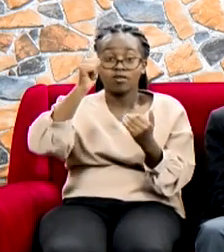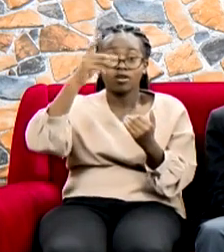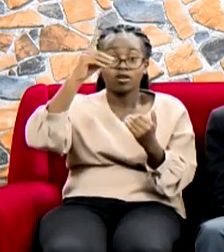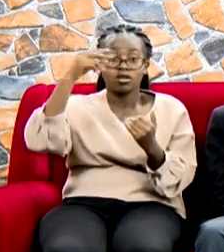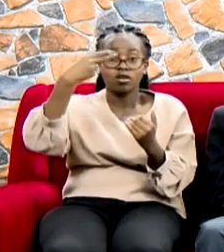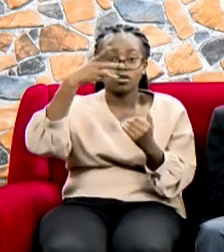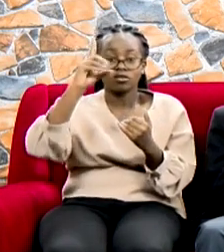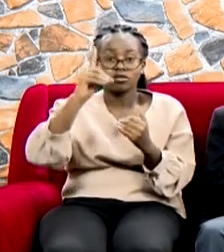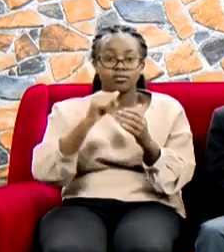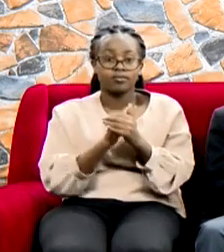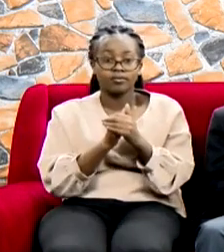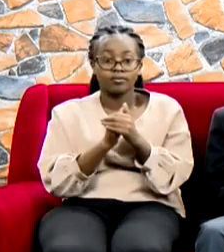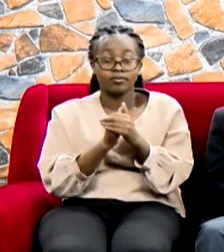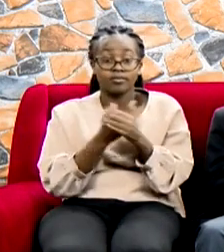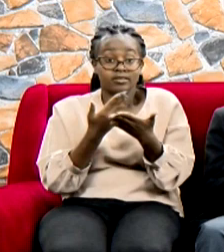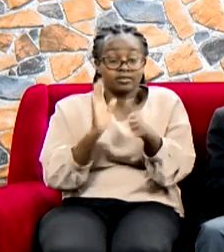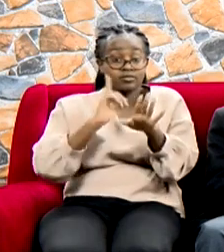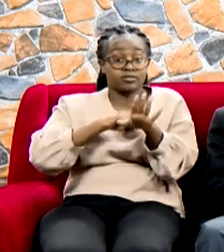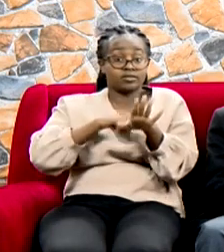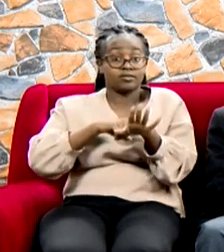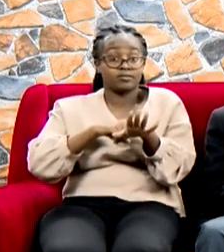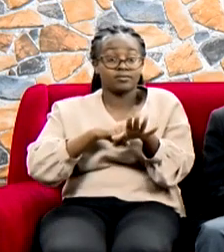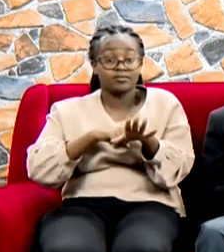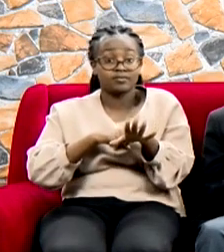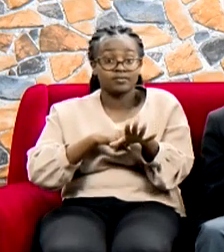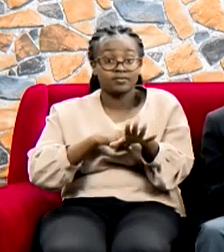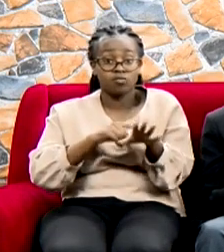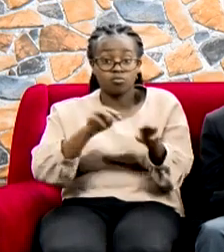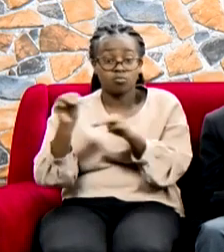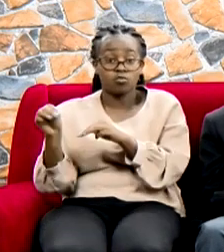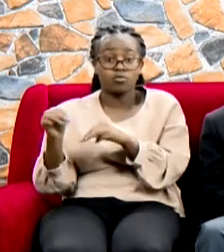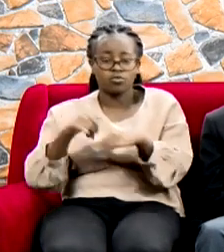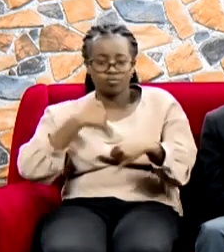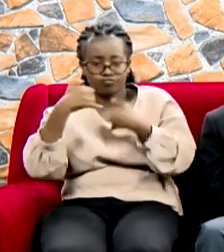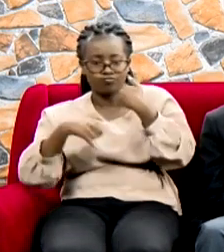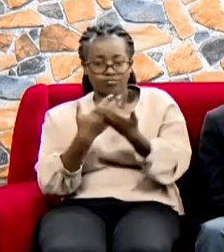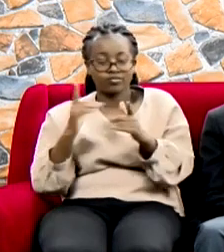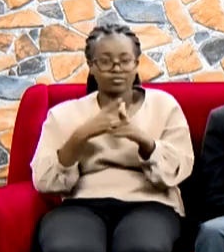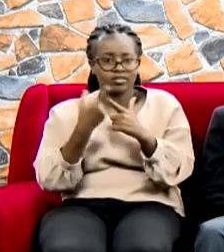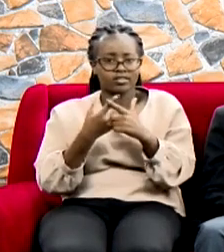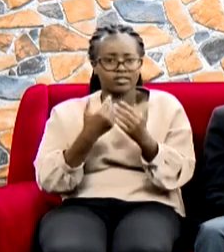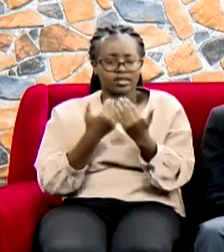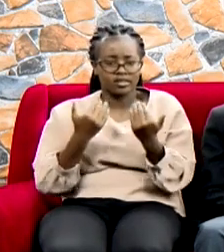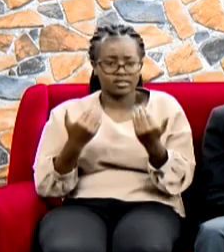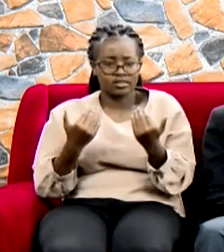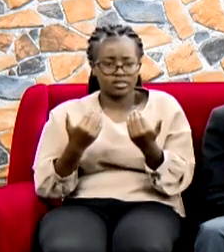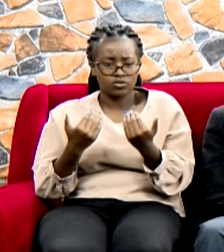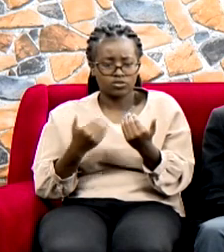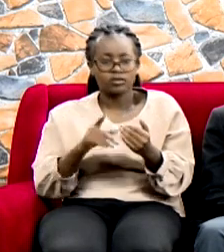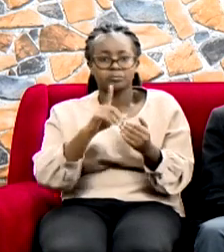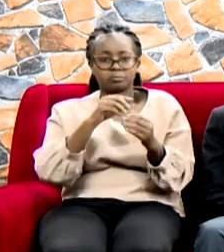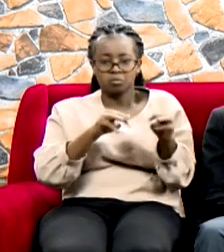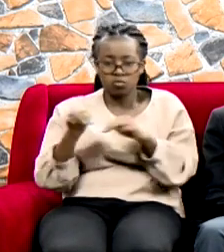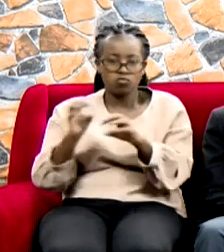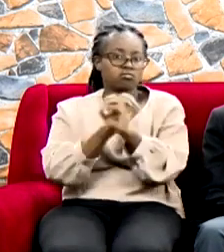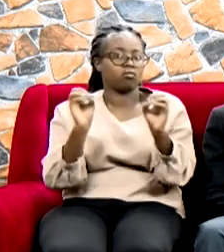ADHD, sometimes when there's that movement and you're enjoying things, the child could be silent, not moving. Oh,